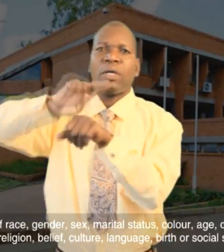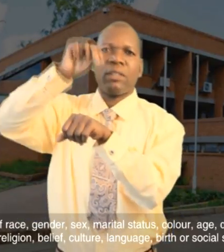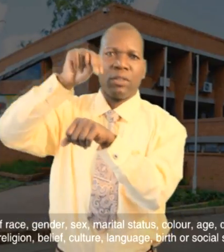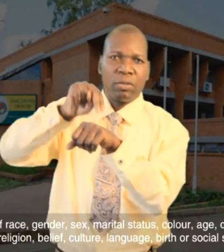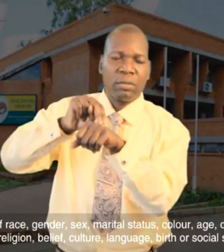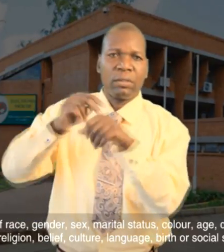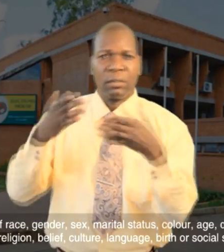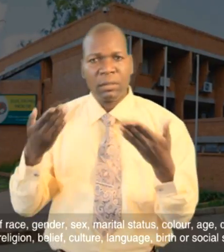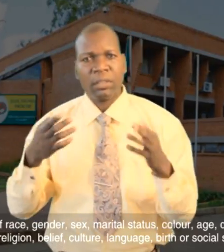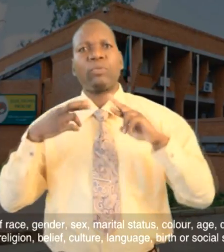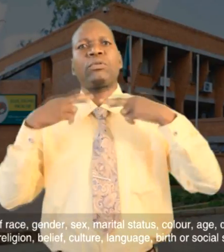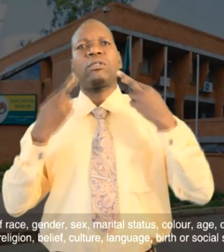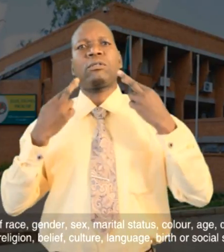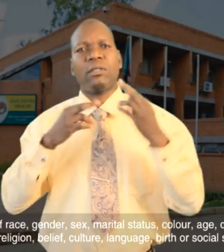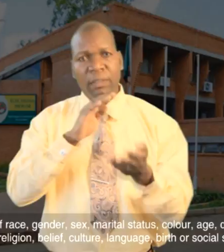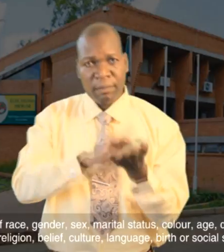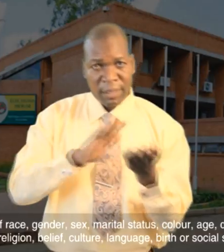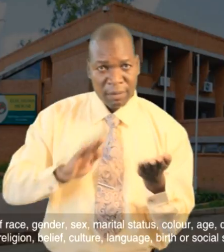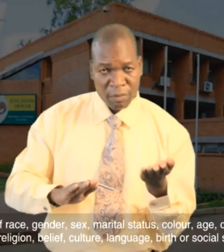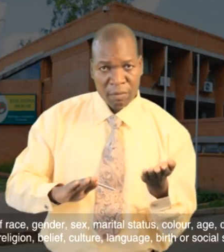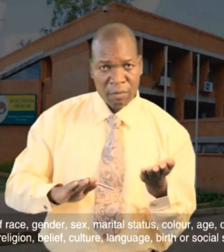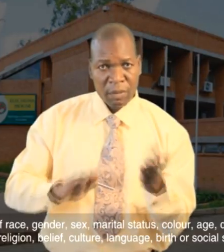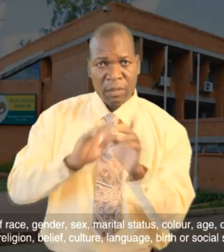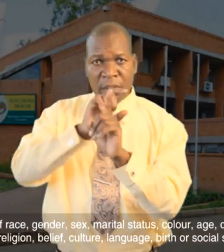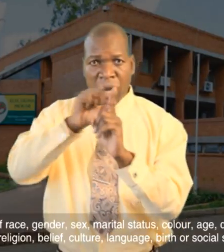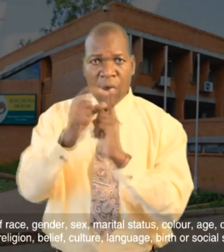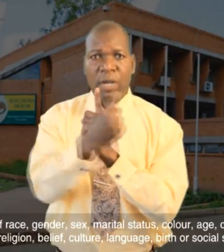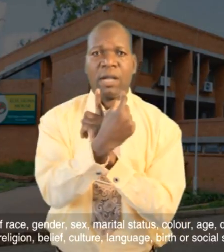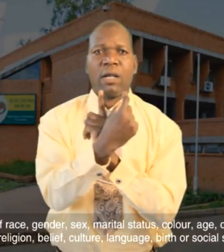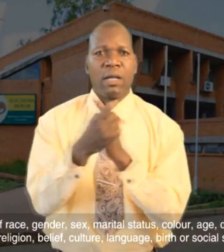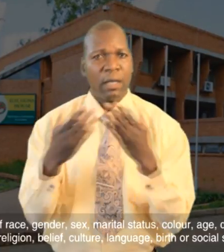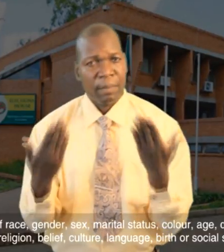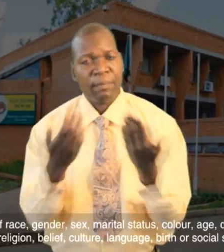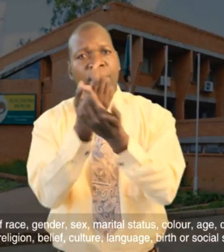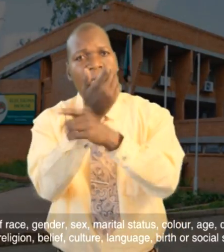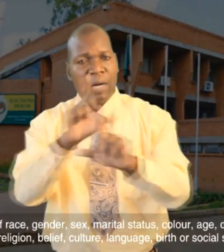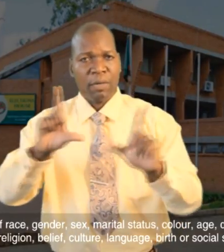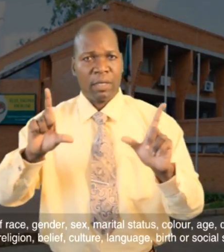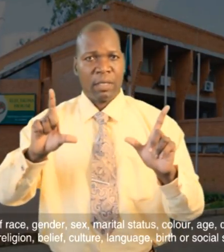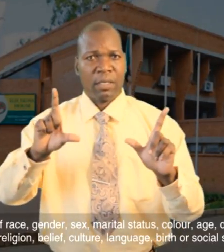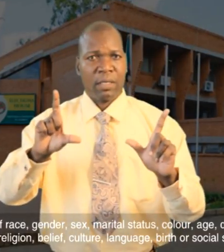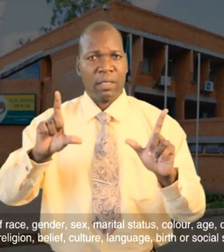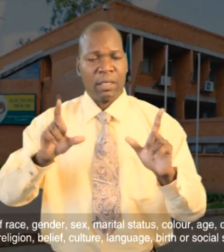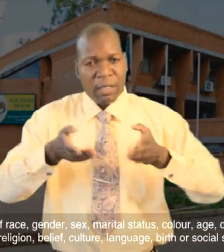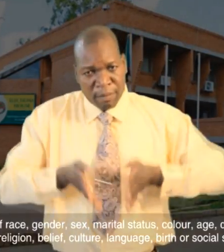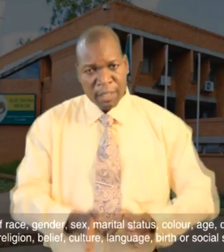religion, belief, culture, language, birth, or